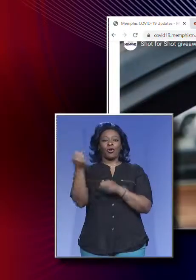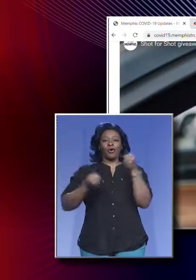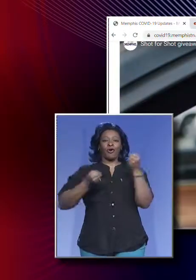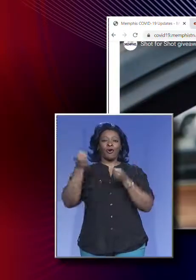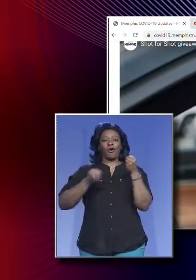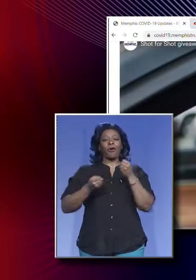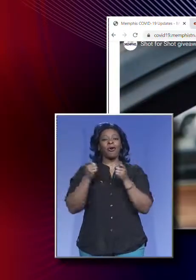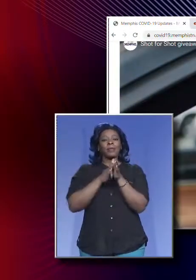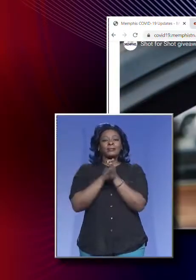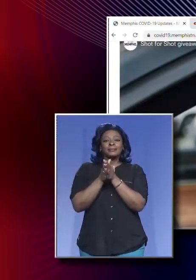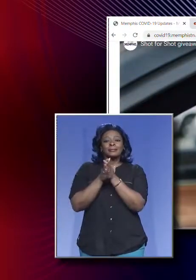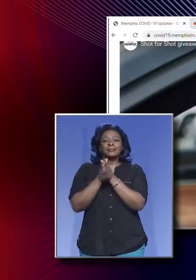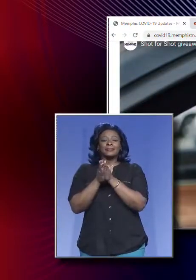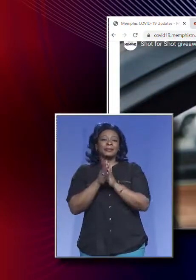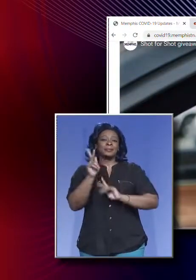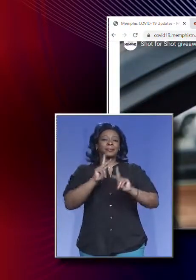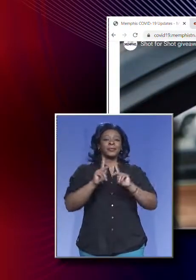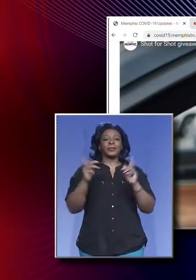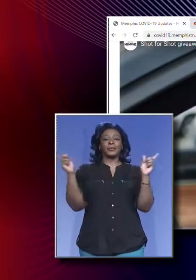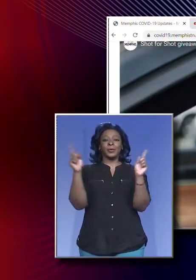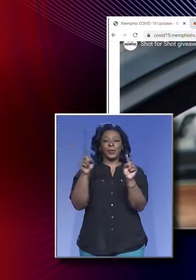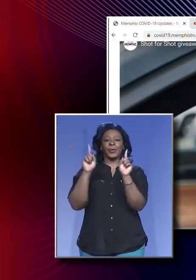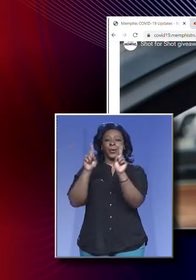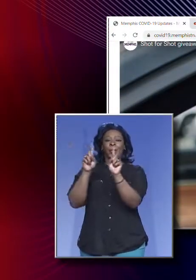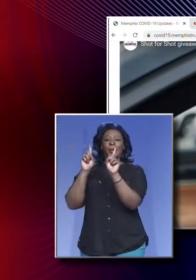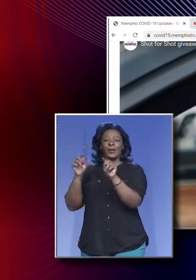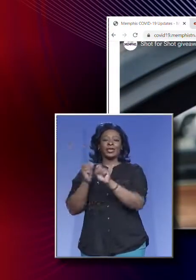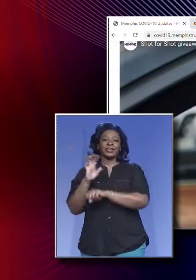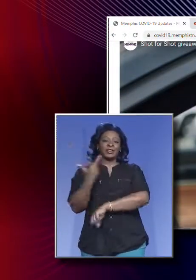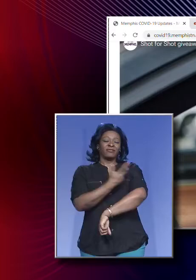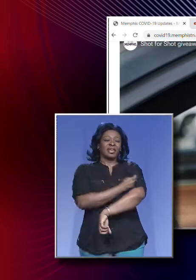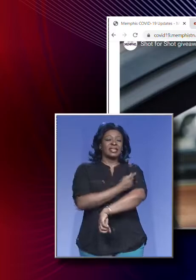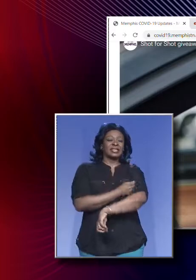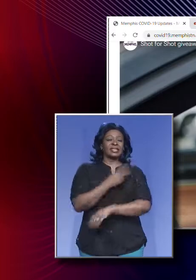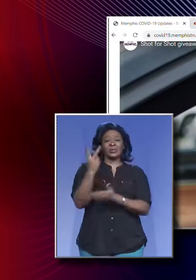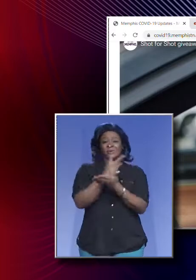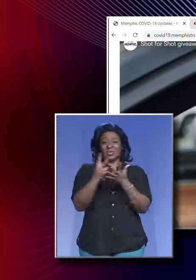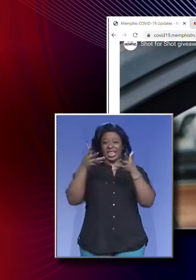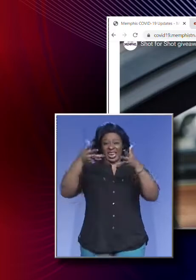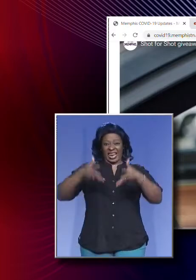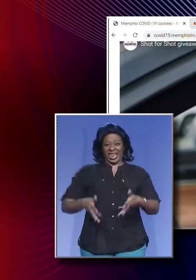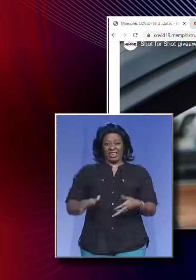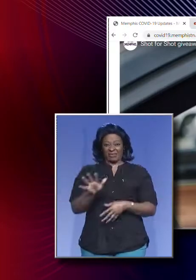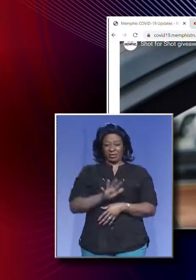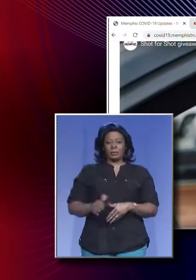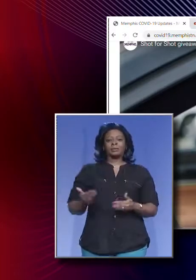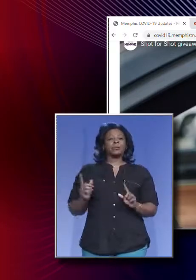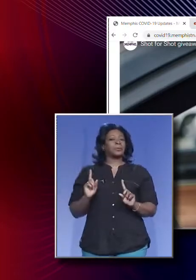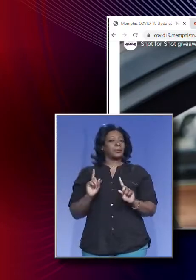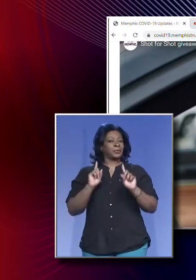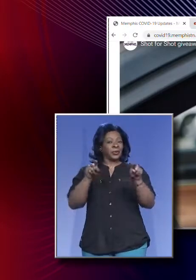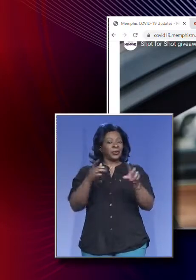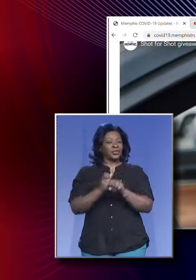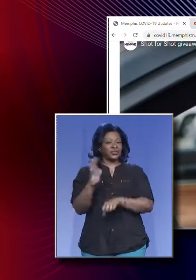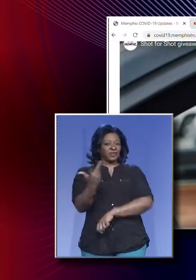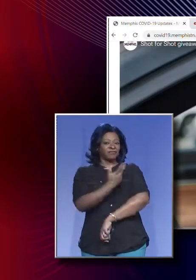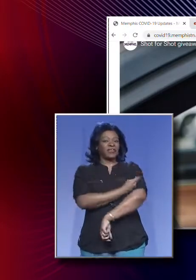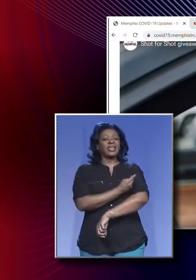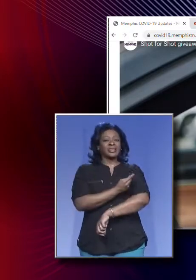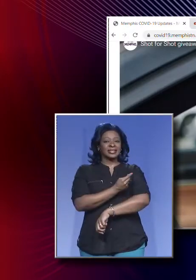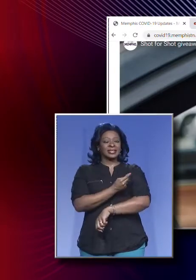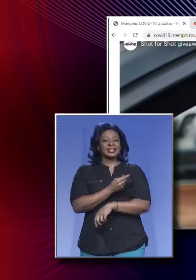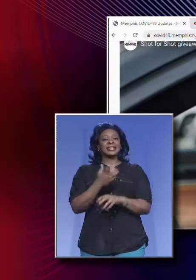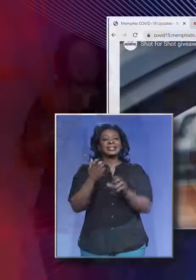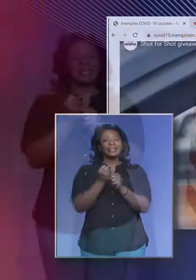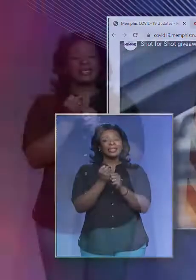people across the finish line and to come out. There's only 2 weeks left or so come on out and get a vaccine. We retain